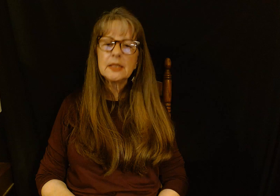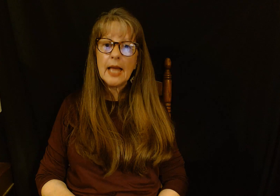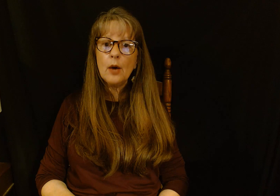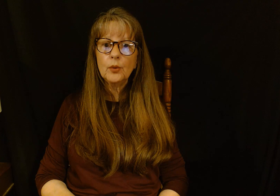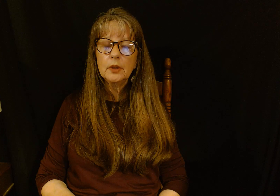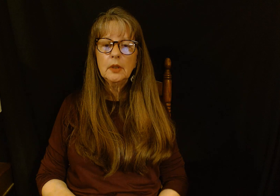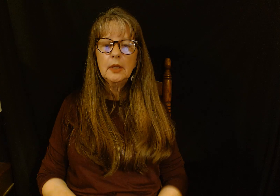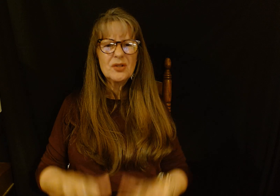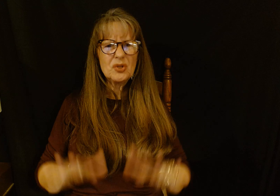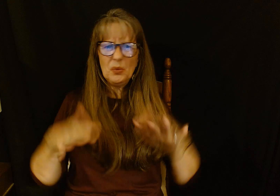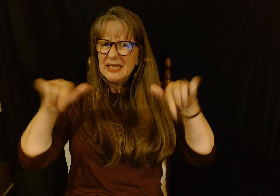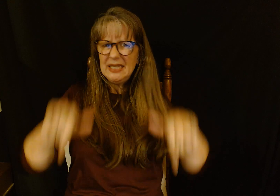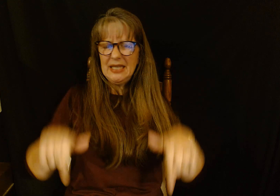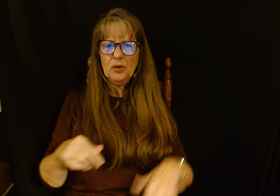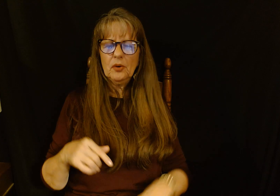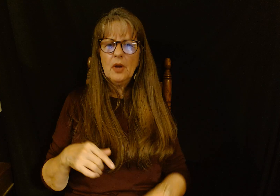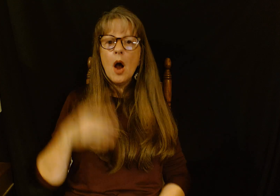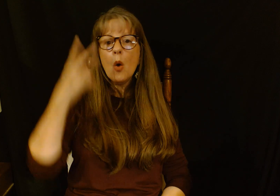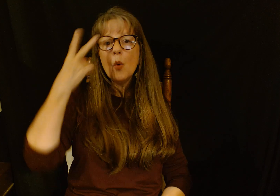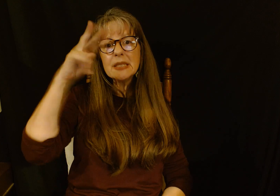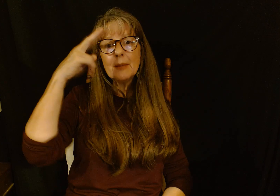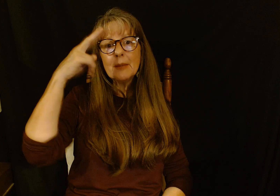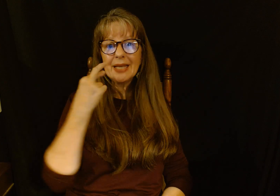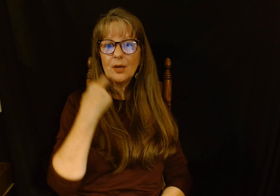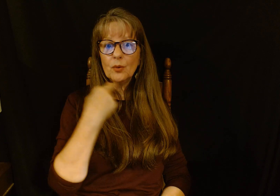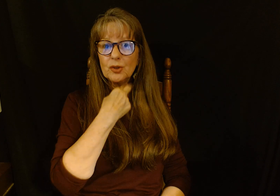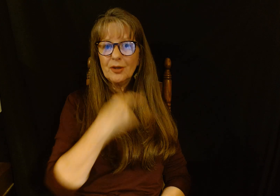loud. It's noisy in here. Oh, it's a Mexican restaurant.